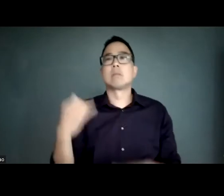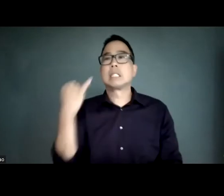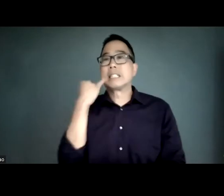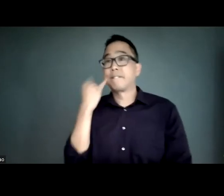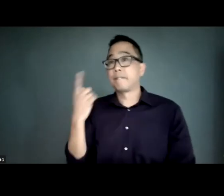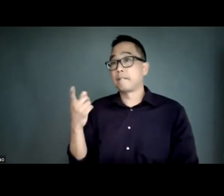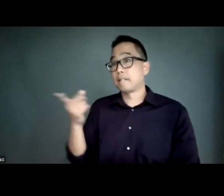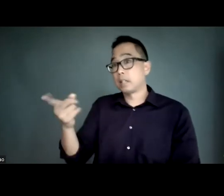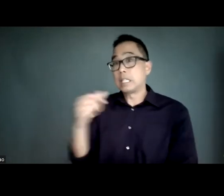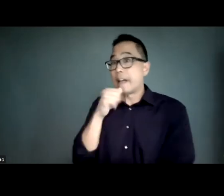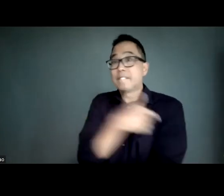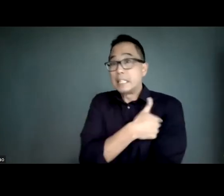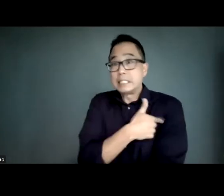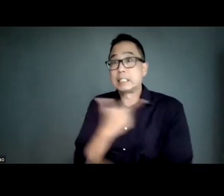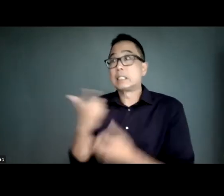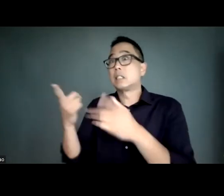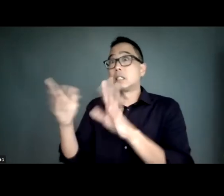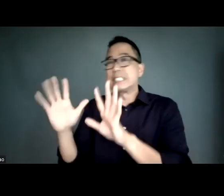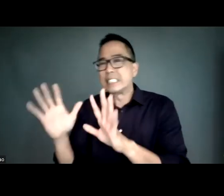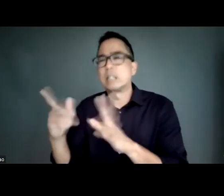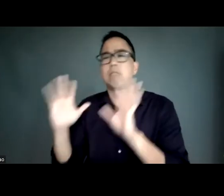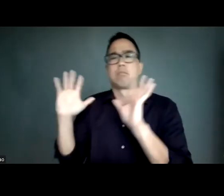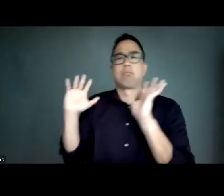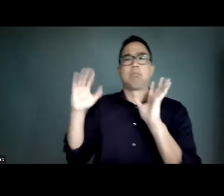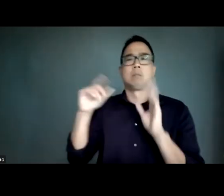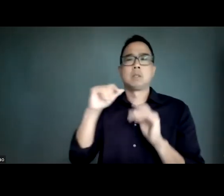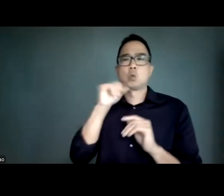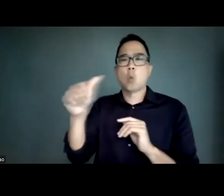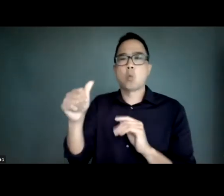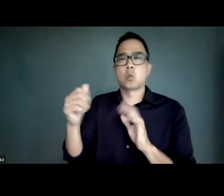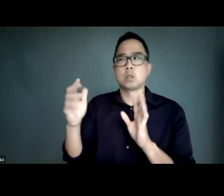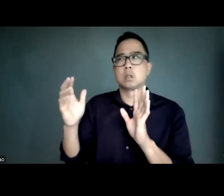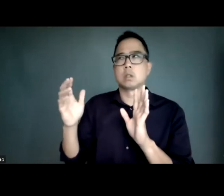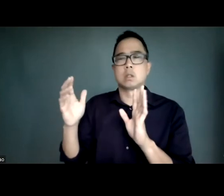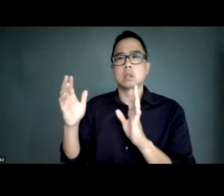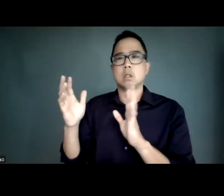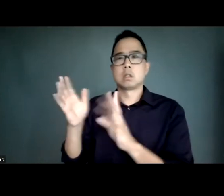But checking in with your guests to see if they're vaccinated. And if they're not,